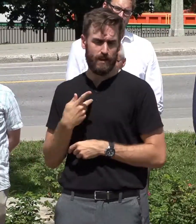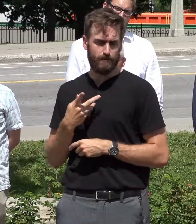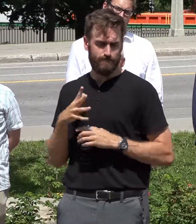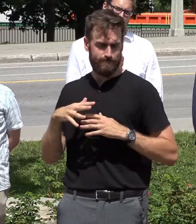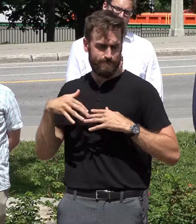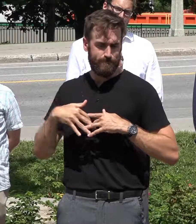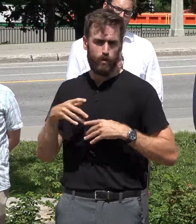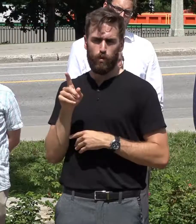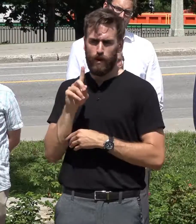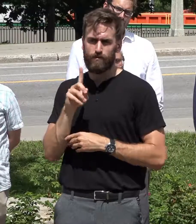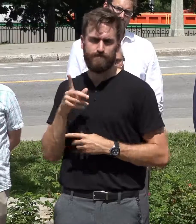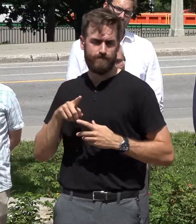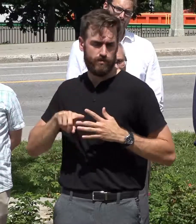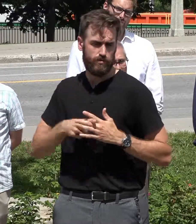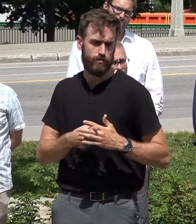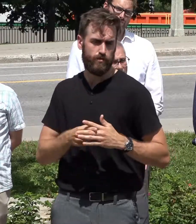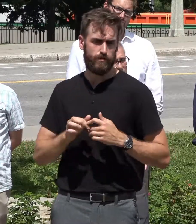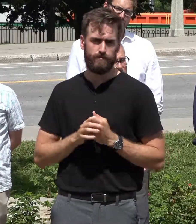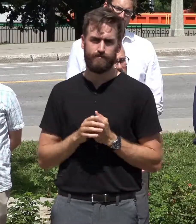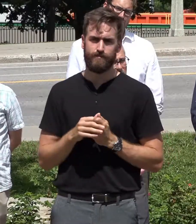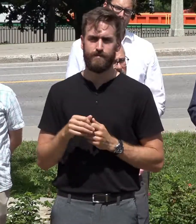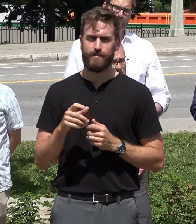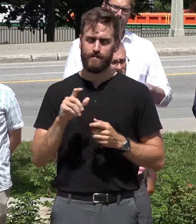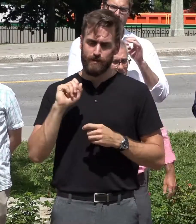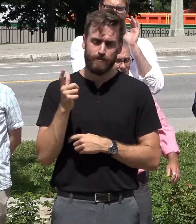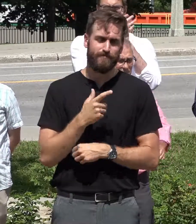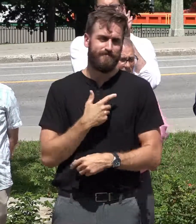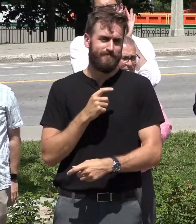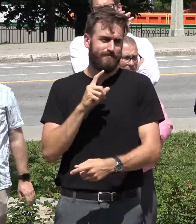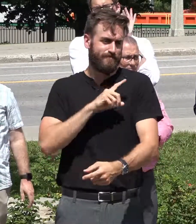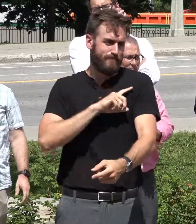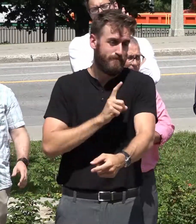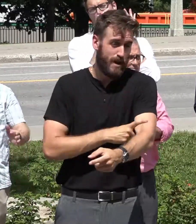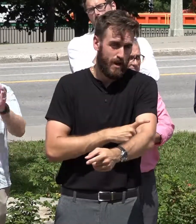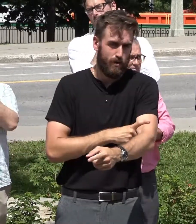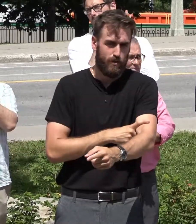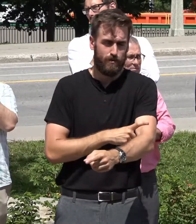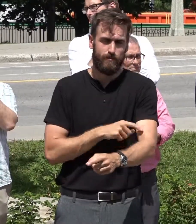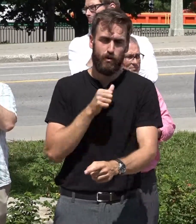power, not just empowerment. Thank you.